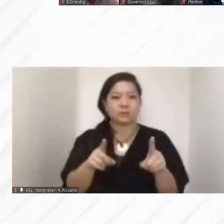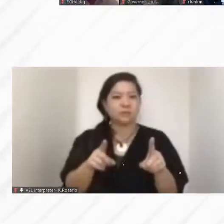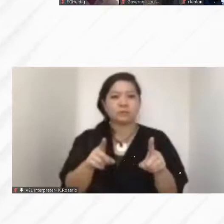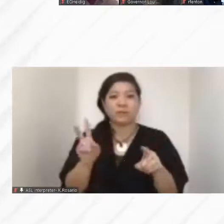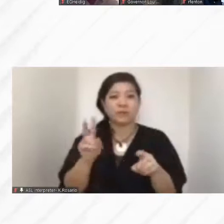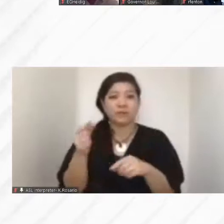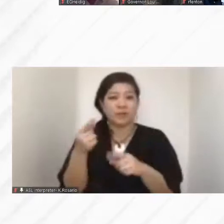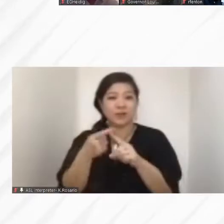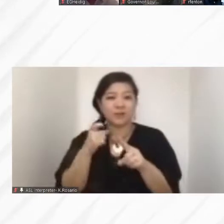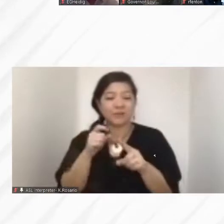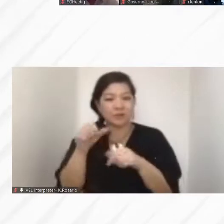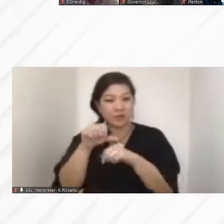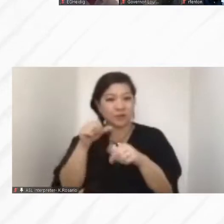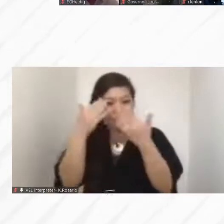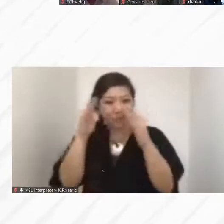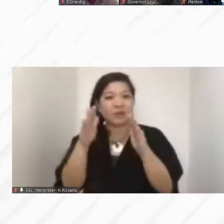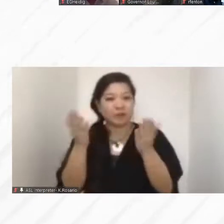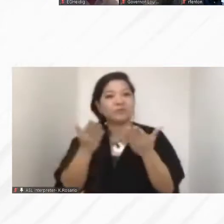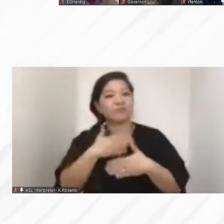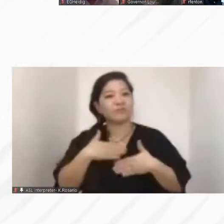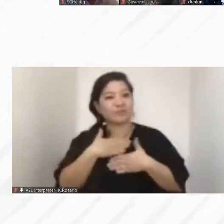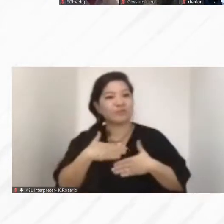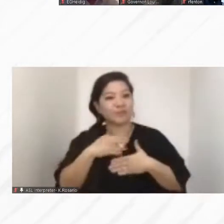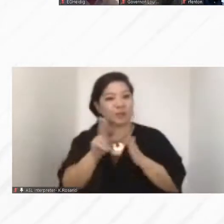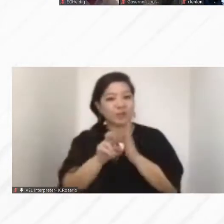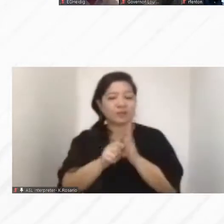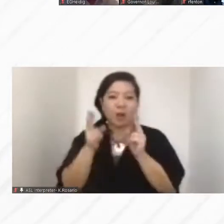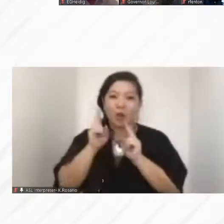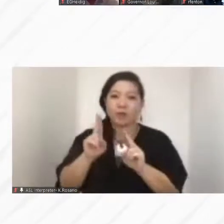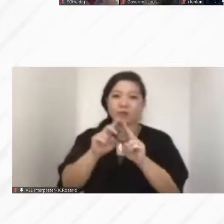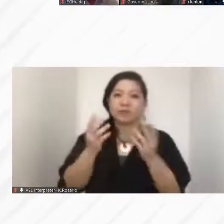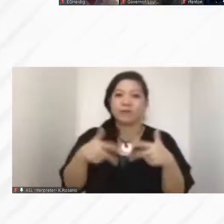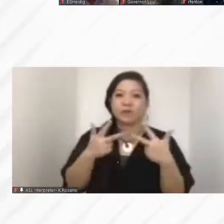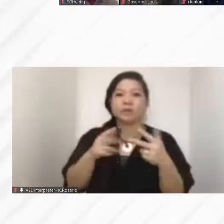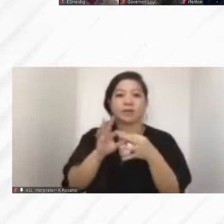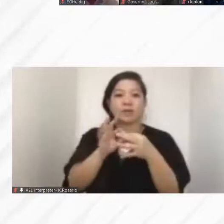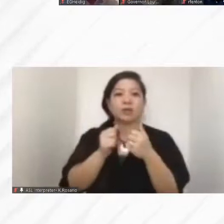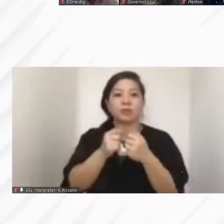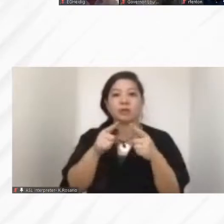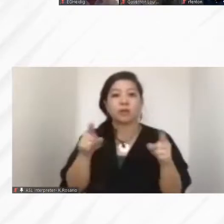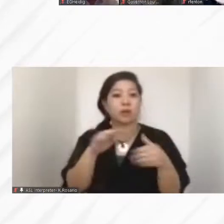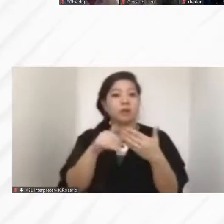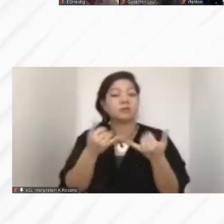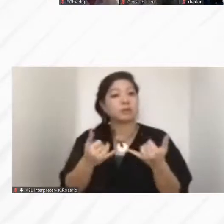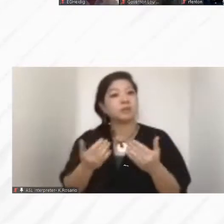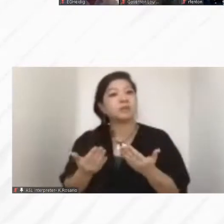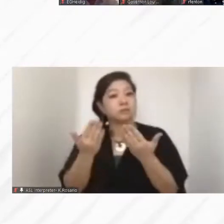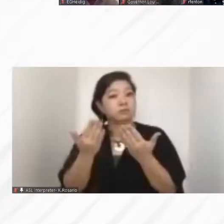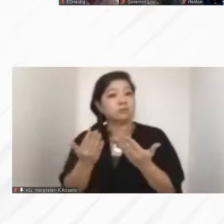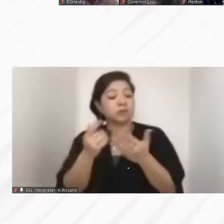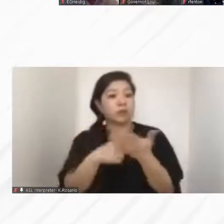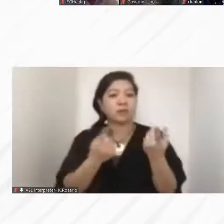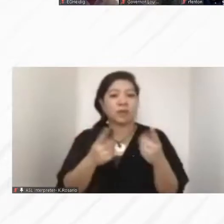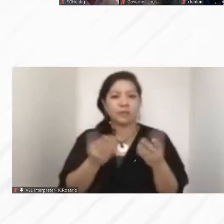from the Surgeon General of the United States. I am honored to virtually connect with you all today to provide updates regarding COVID-19